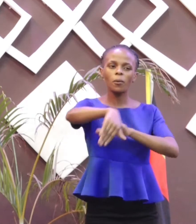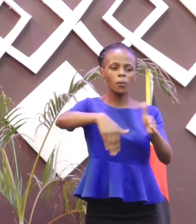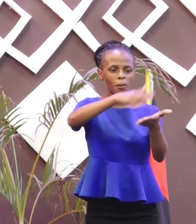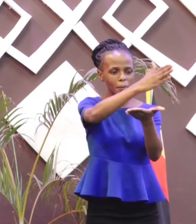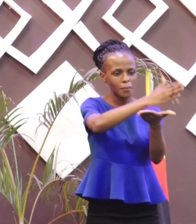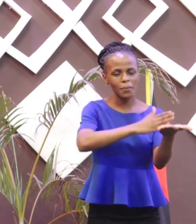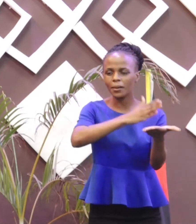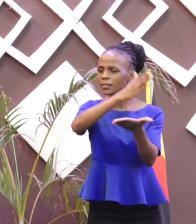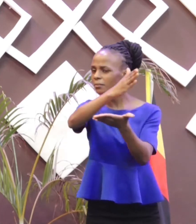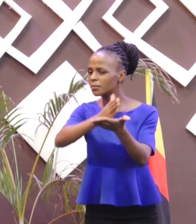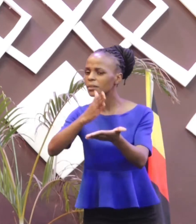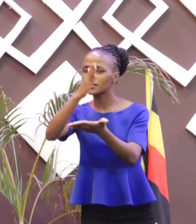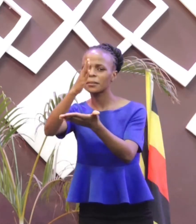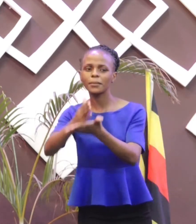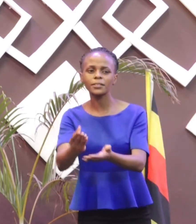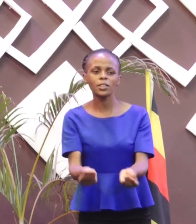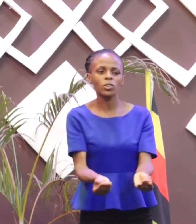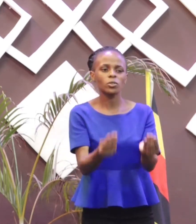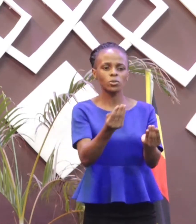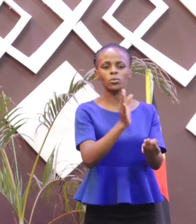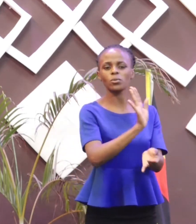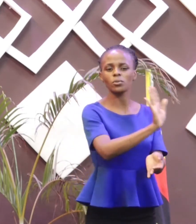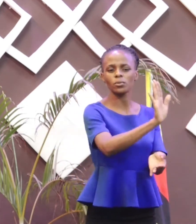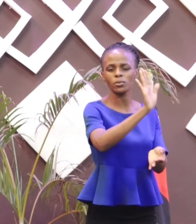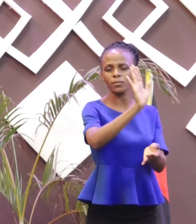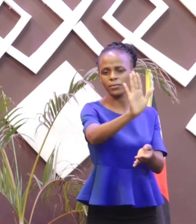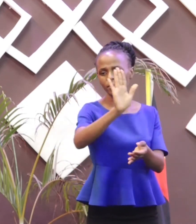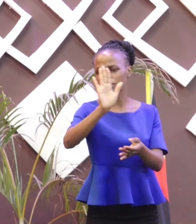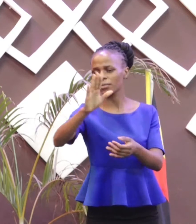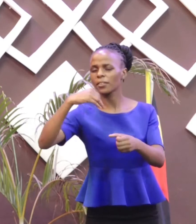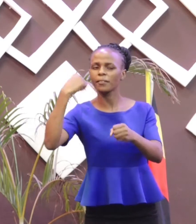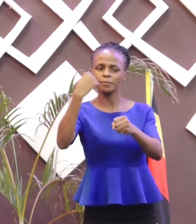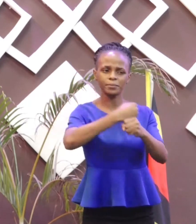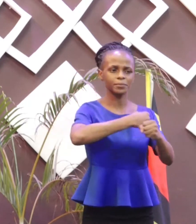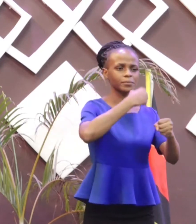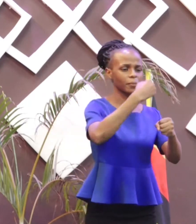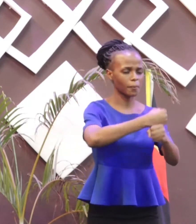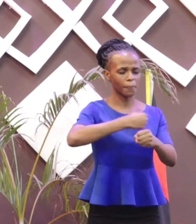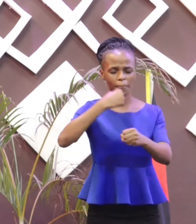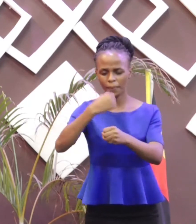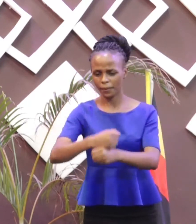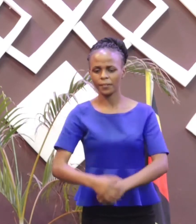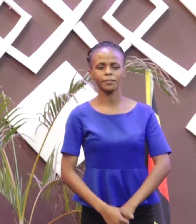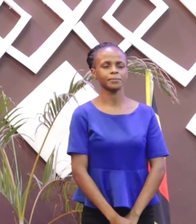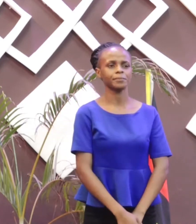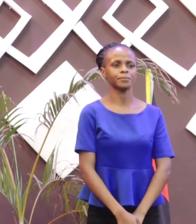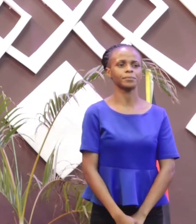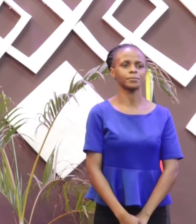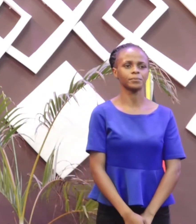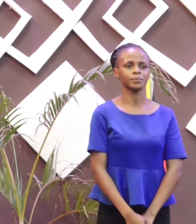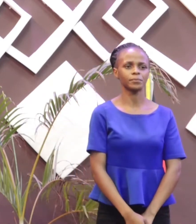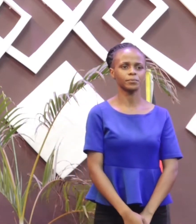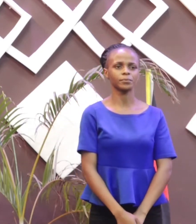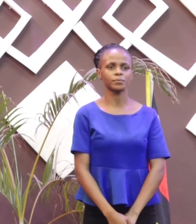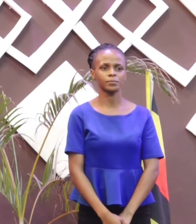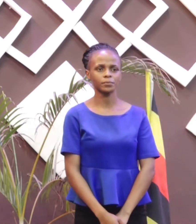omubiri gwonna bwe gugattibwa obulungi ne gunywezebwa awamu buli nnyingo ng'ereeta ebyayo ng'okukola mu